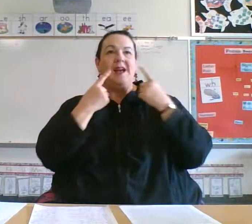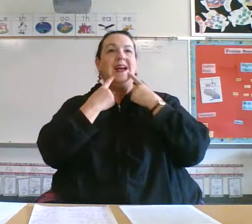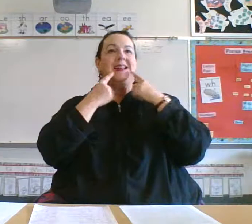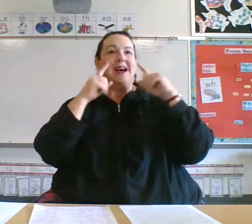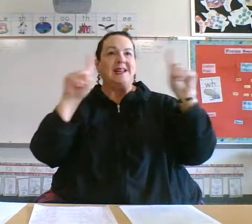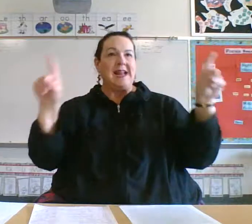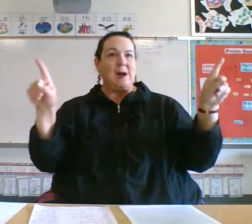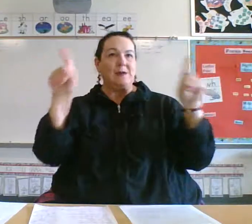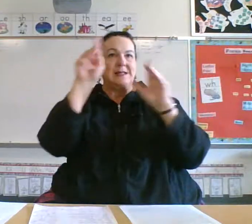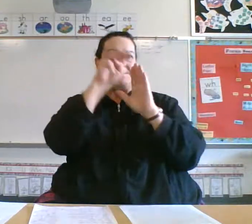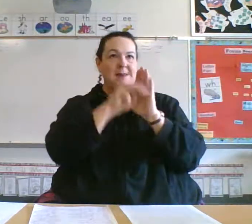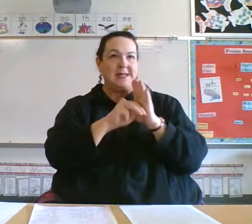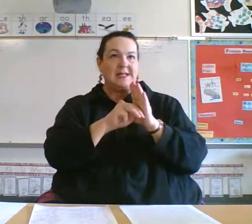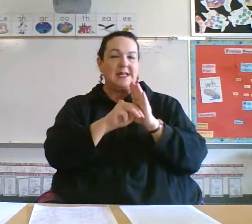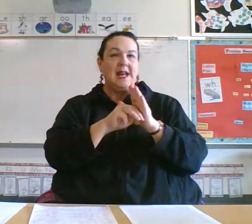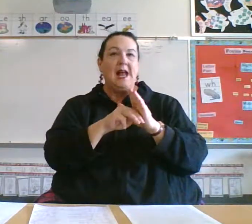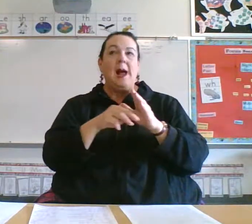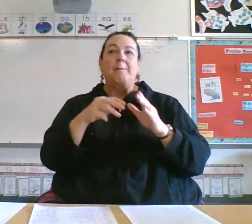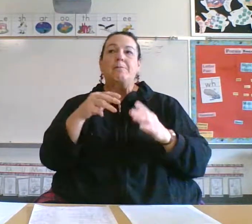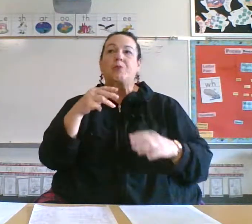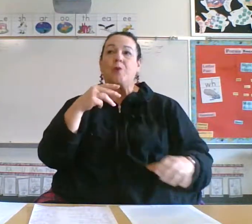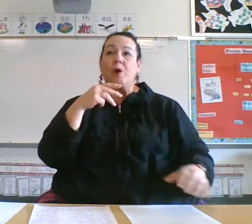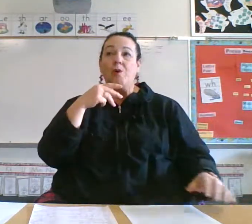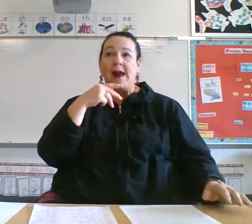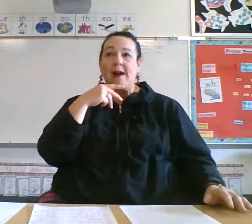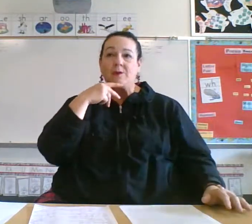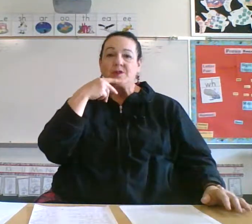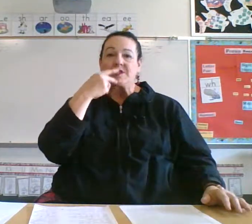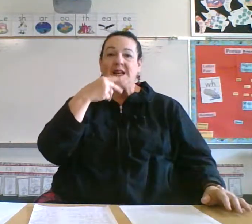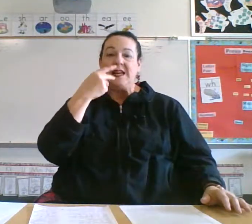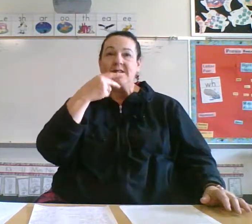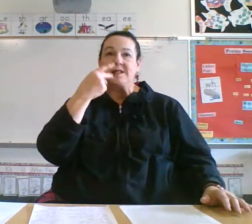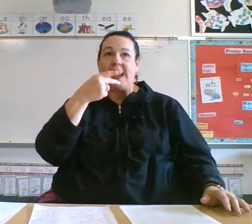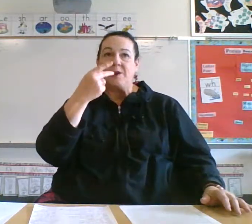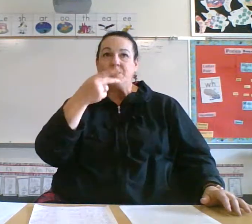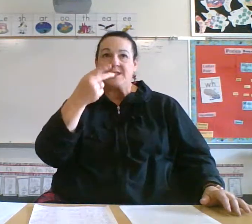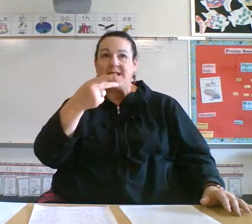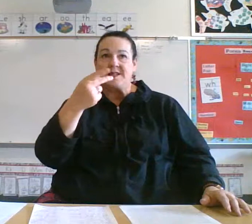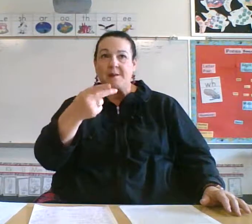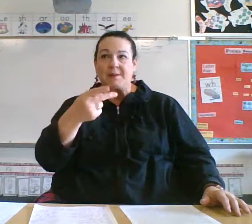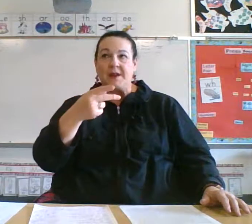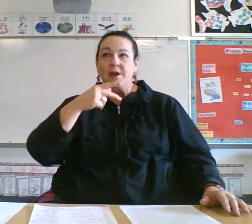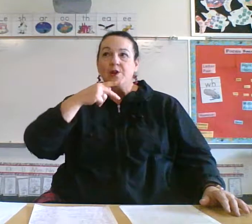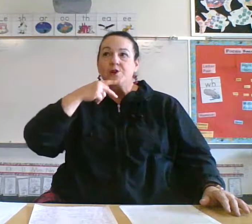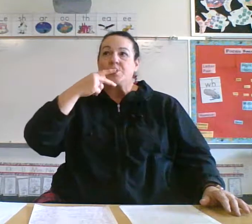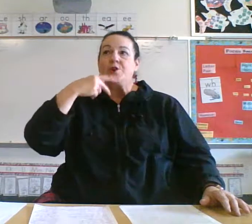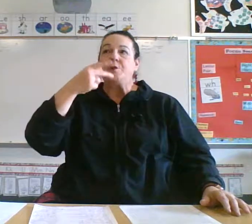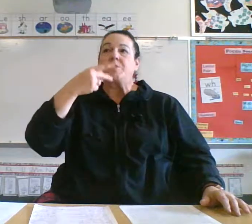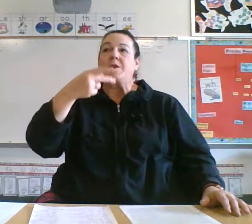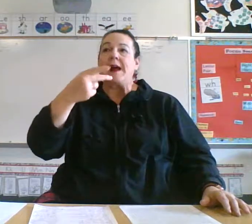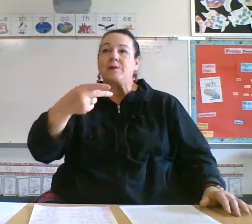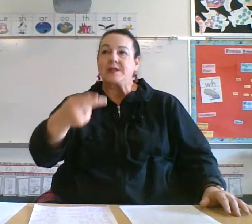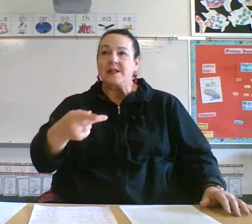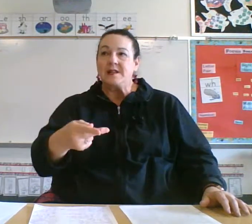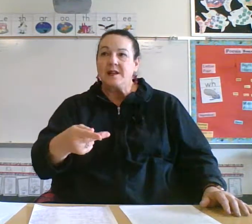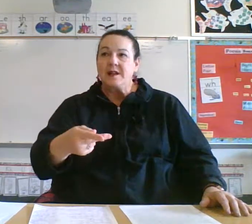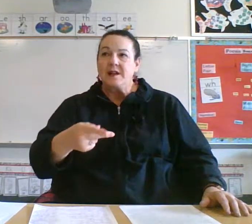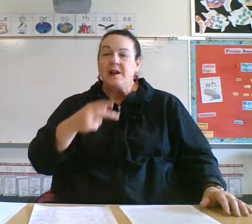and announcement. Pronounce is how you say something. So you pronounce it. How